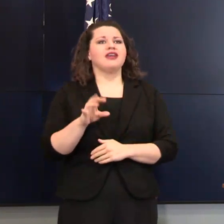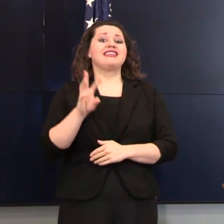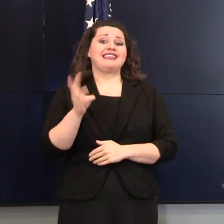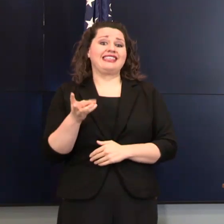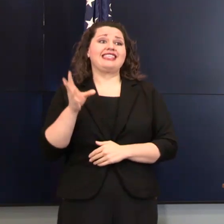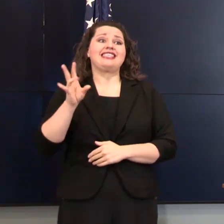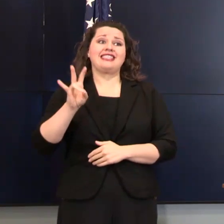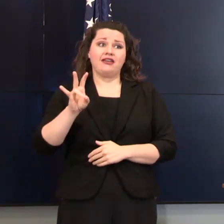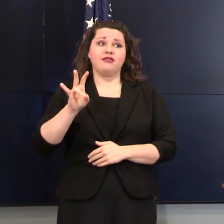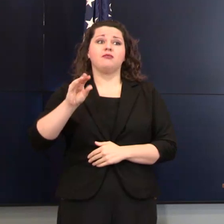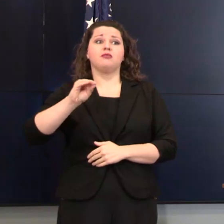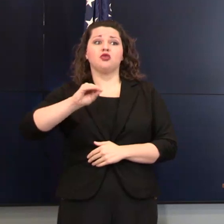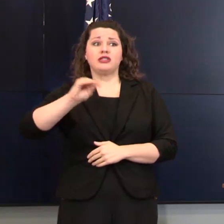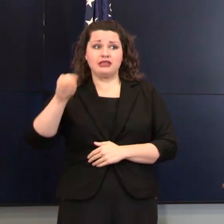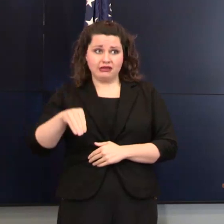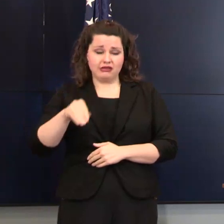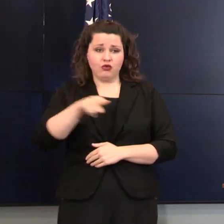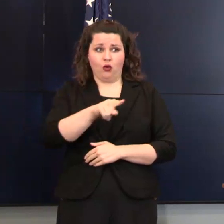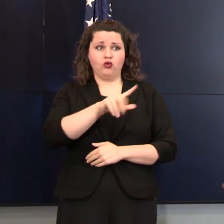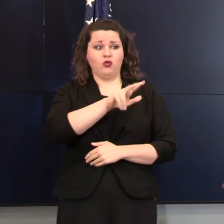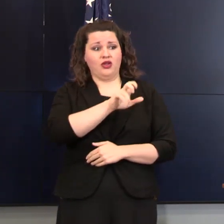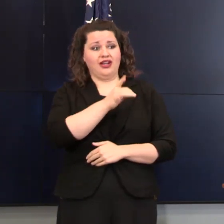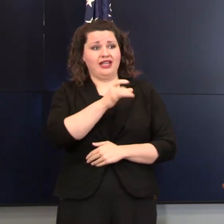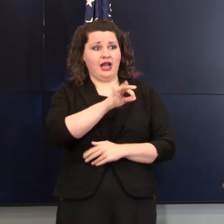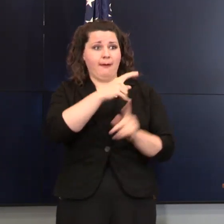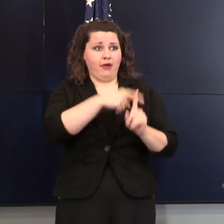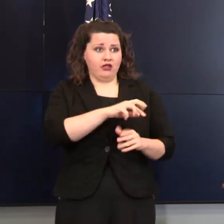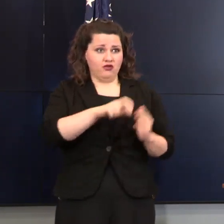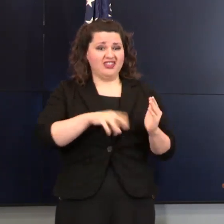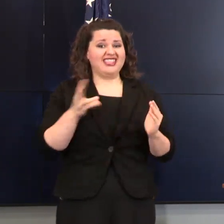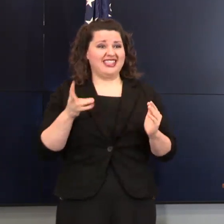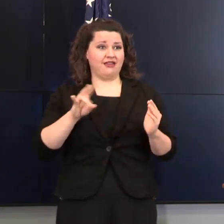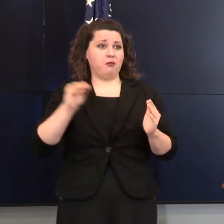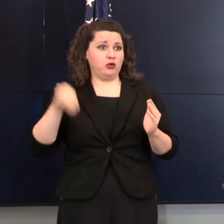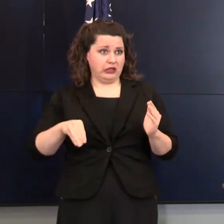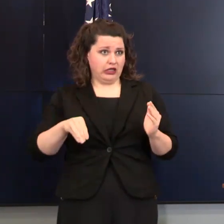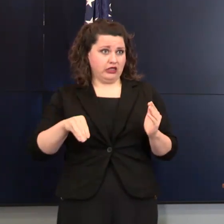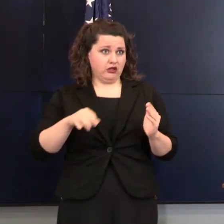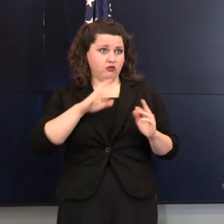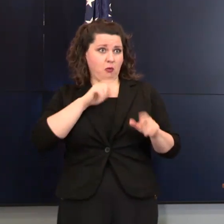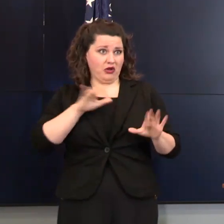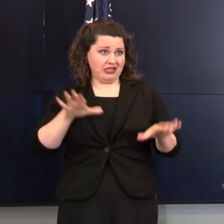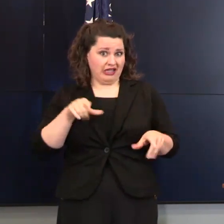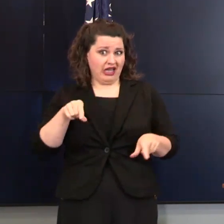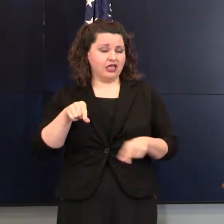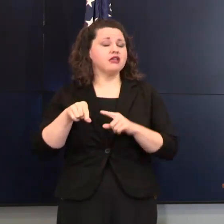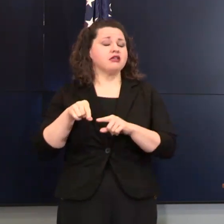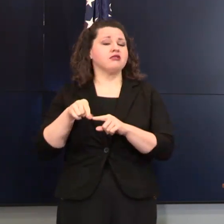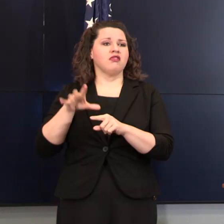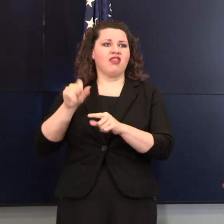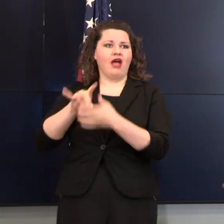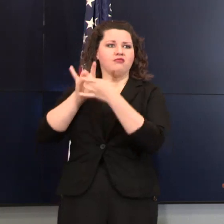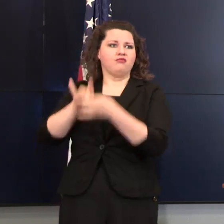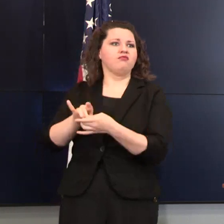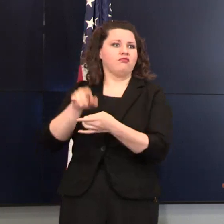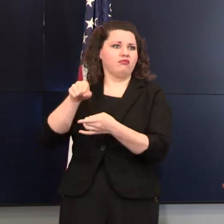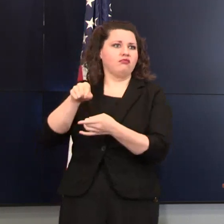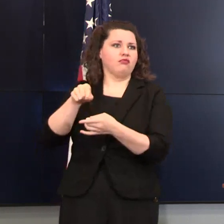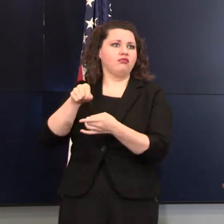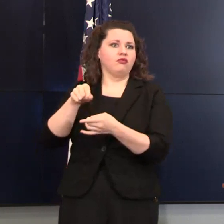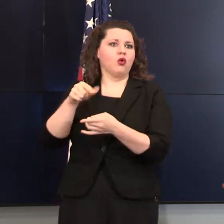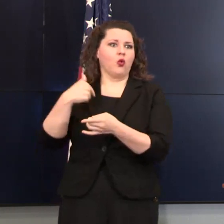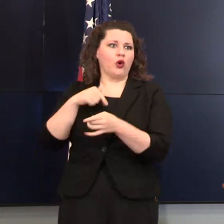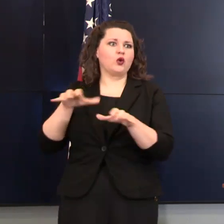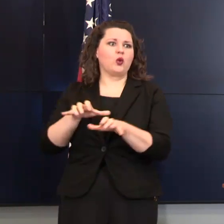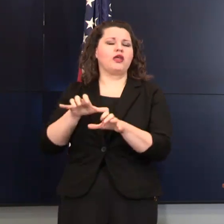sure Iowans also saw our case count climb significantly. And I just want to point out that